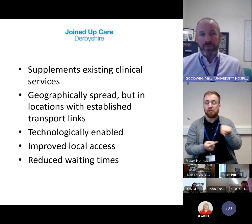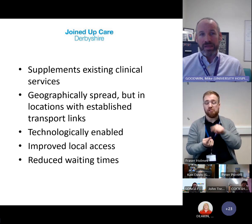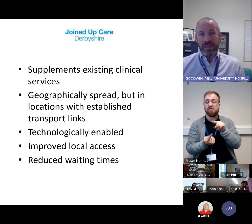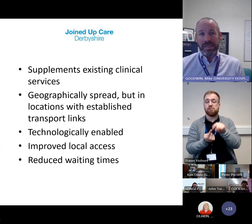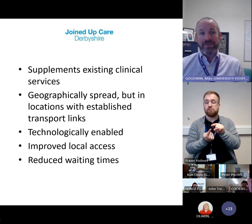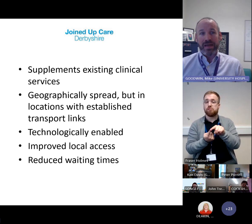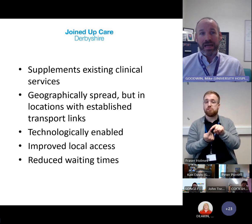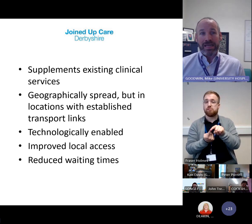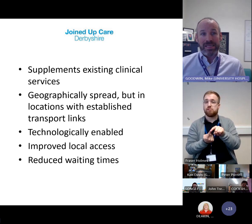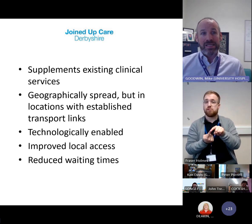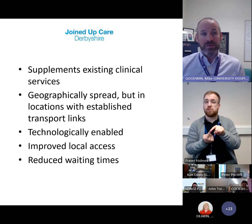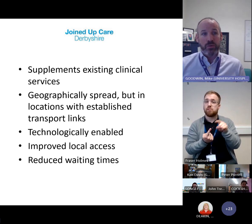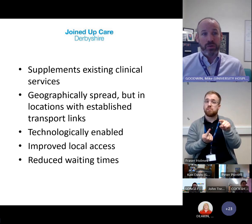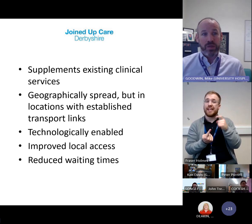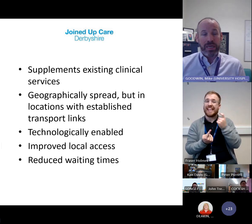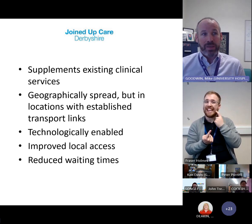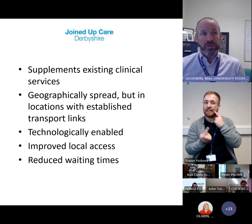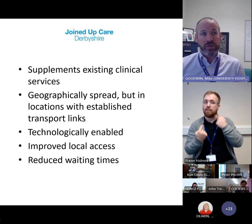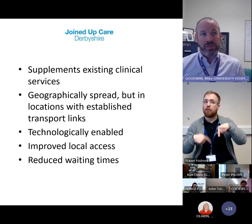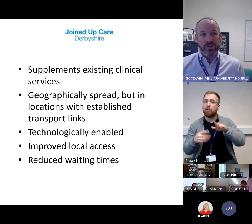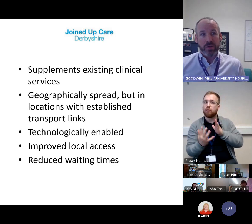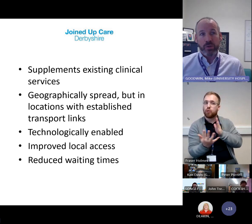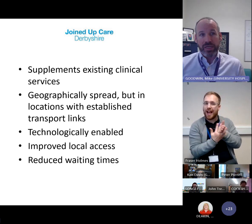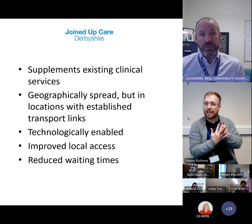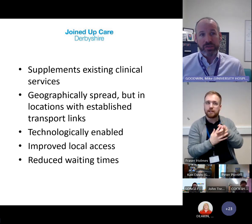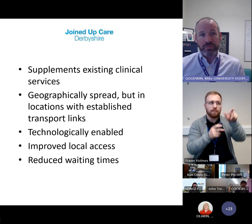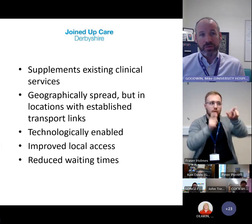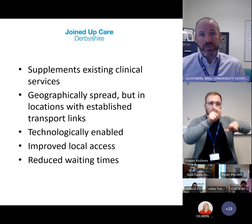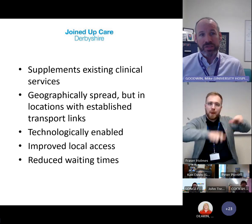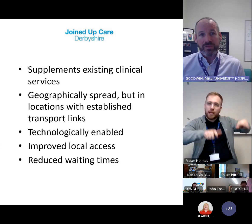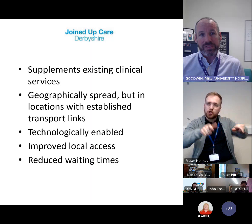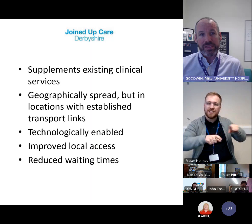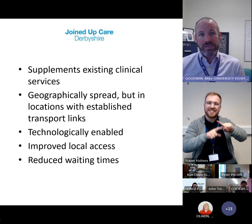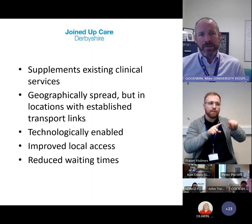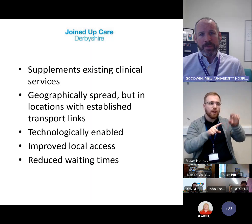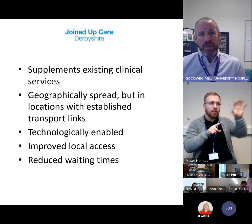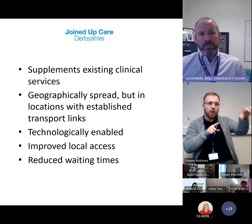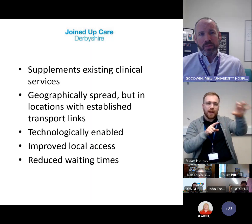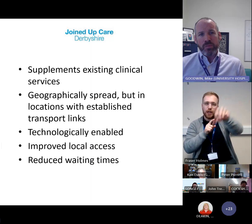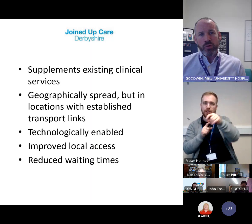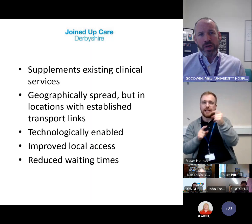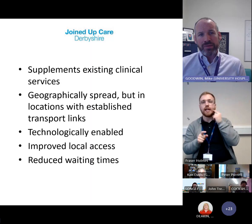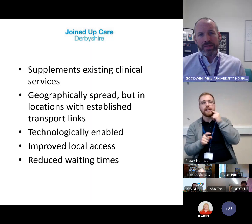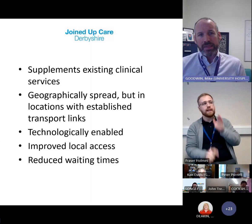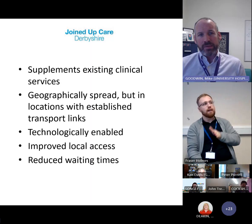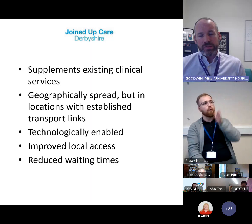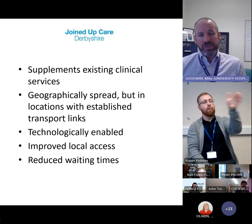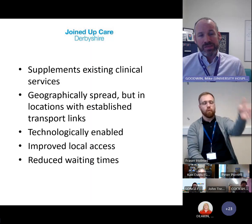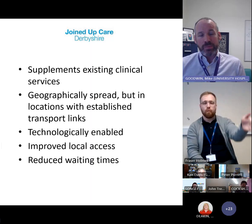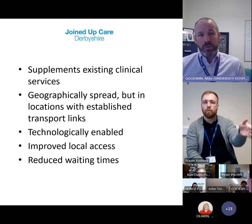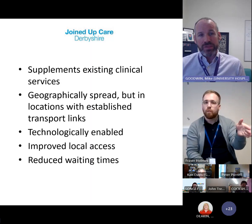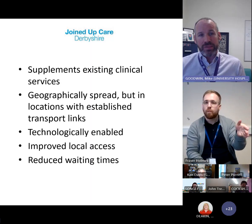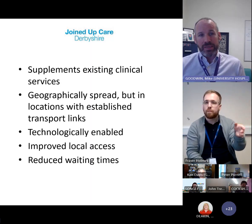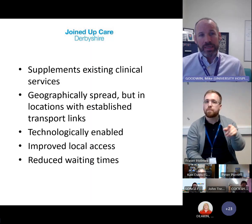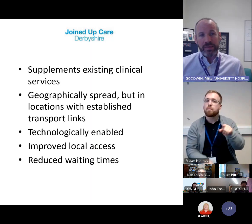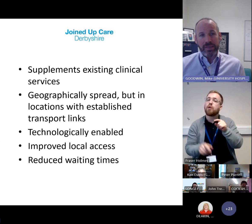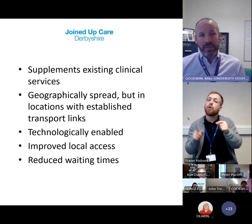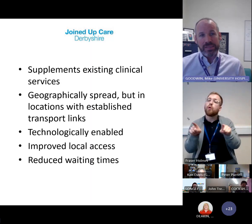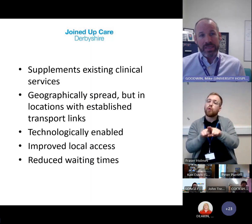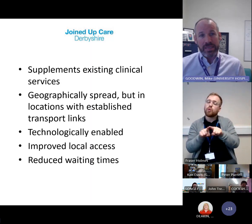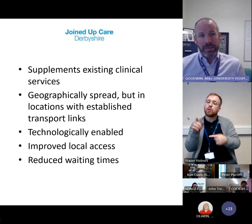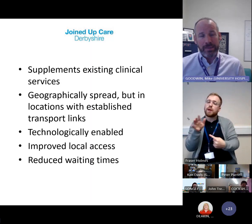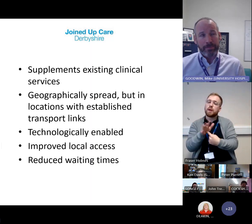of the ease of access for our patients and the locations of those services. But more, I think, just as